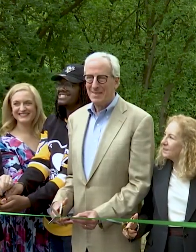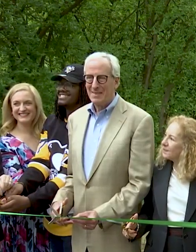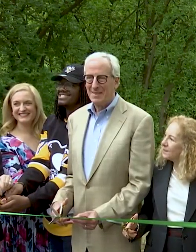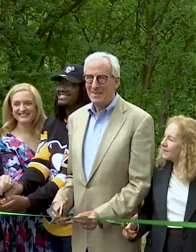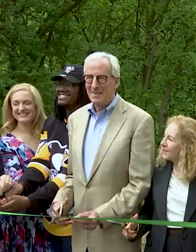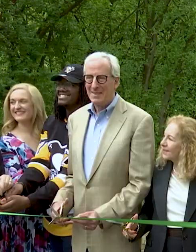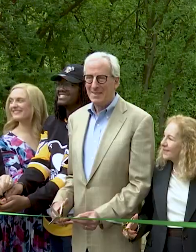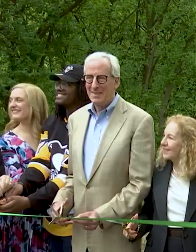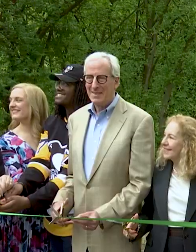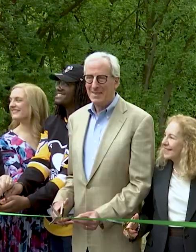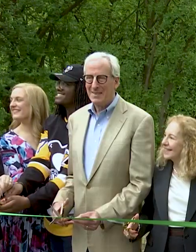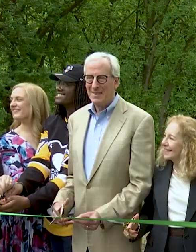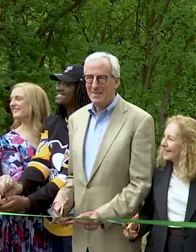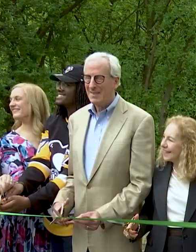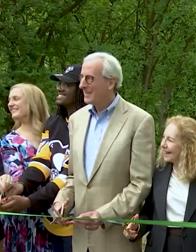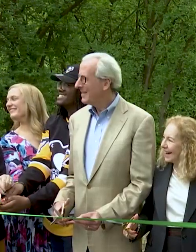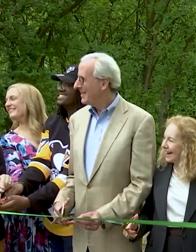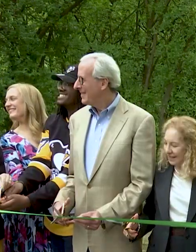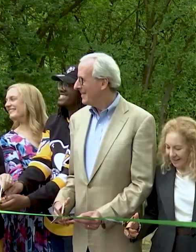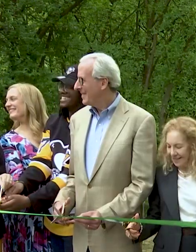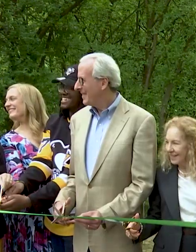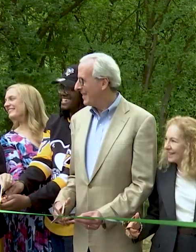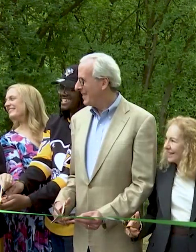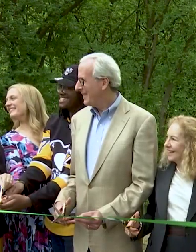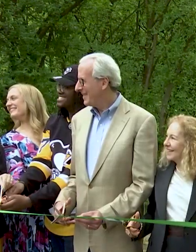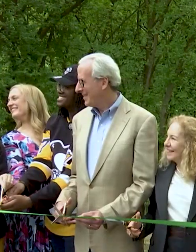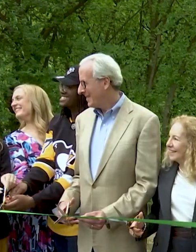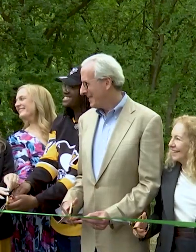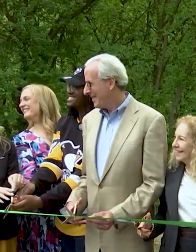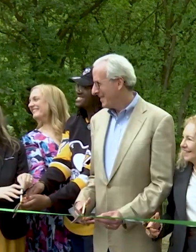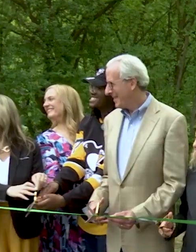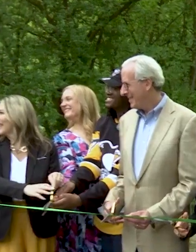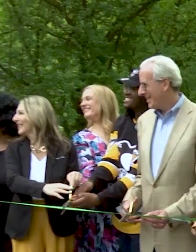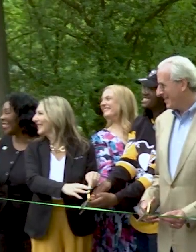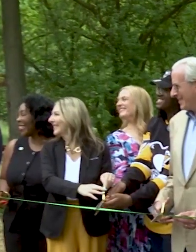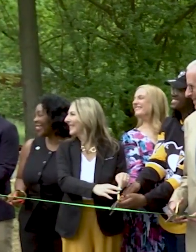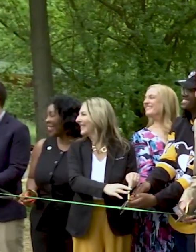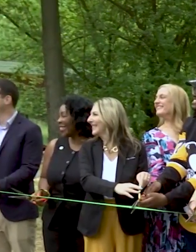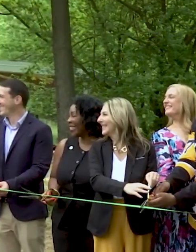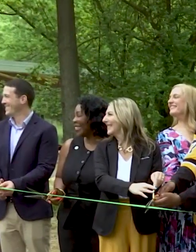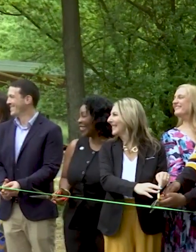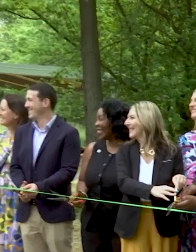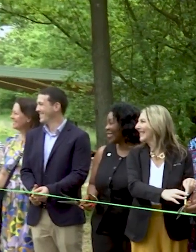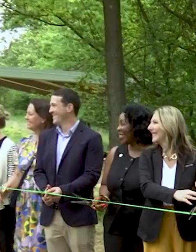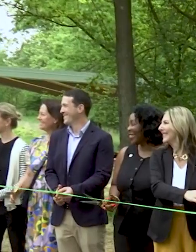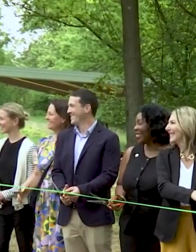Okay, everybody look at John over here. Look at Okay.